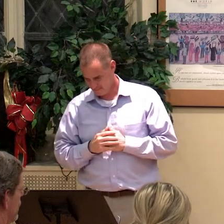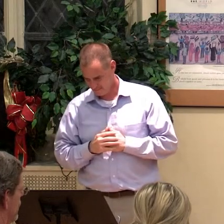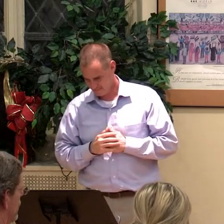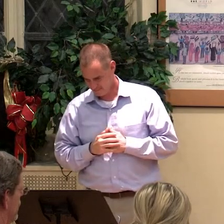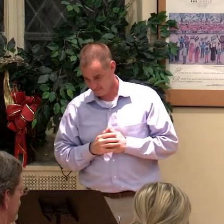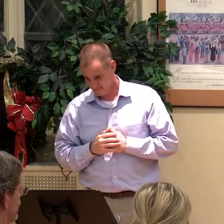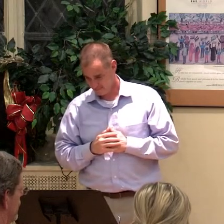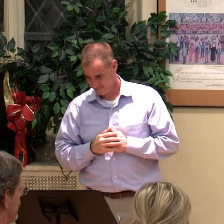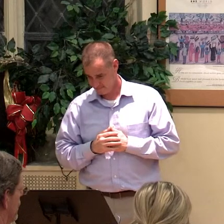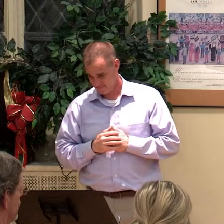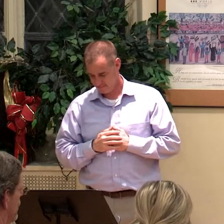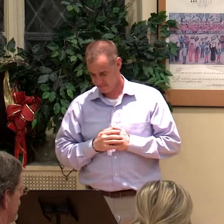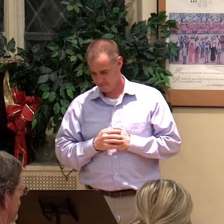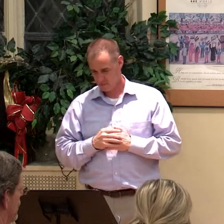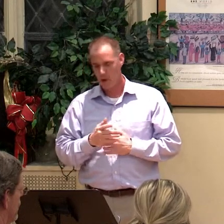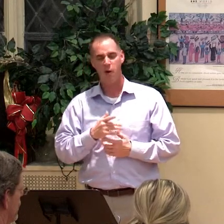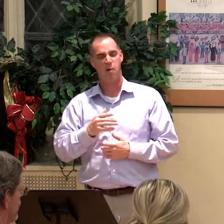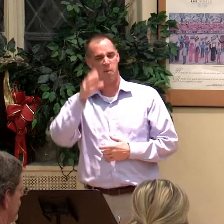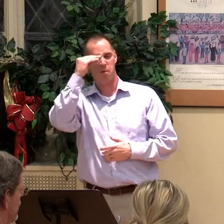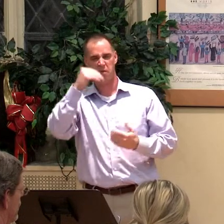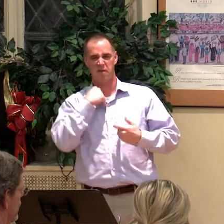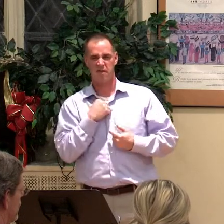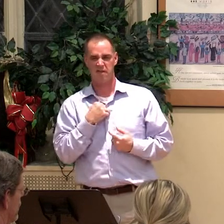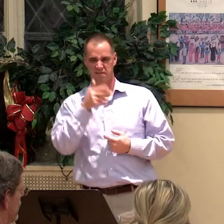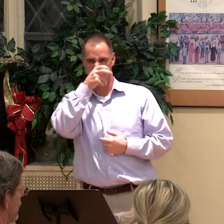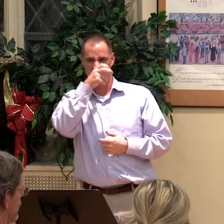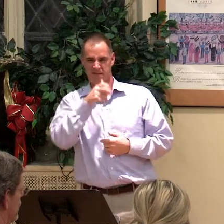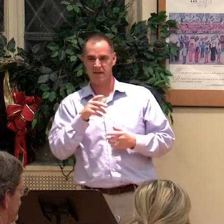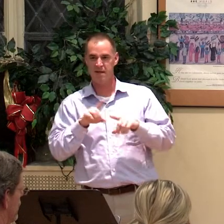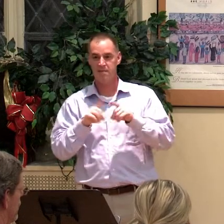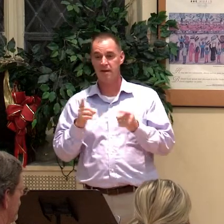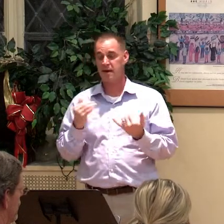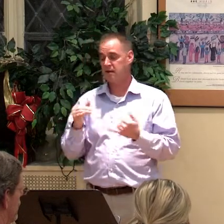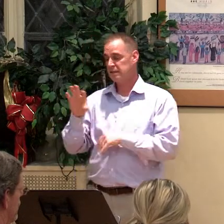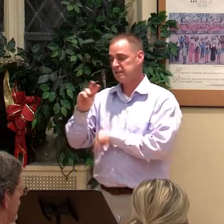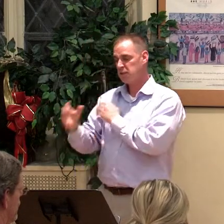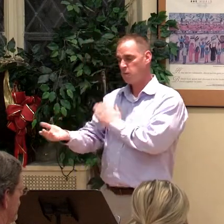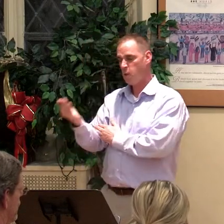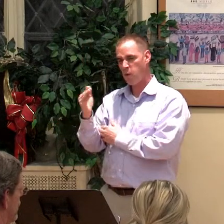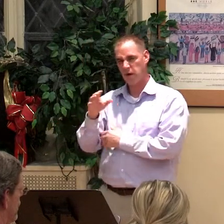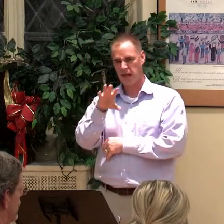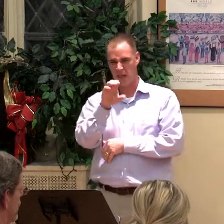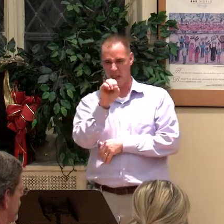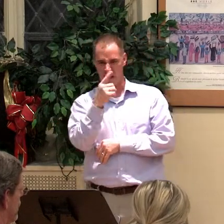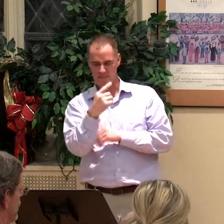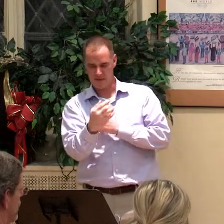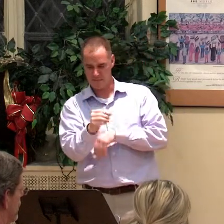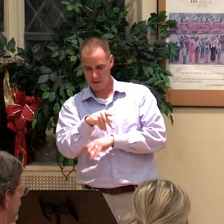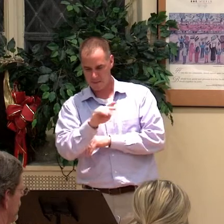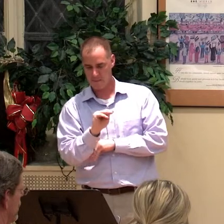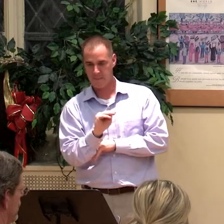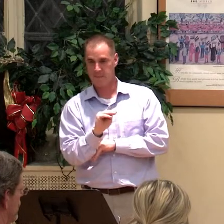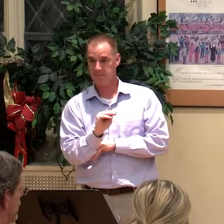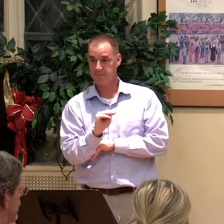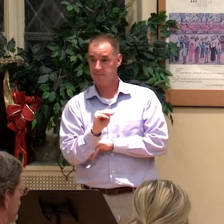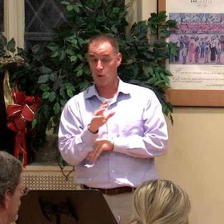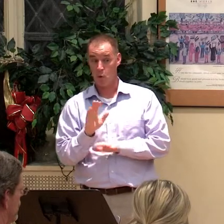Now we only drive everywhere else between the hours of 6 a.m. and 11 p.m. Then after that, it's just don't get